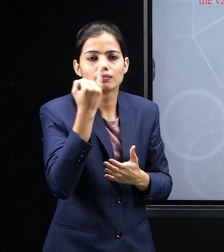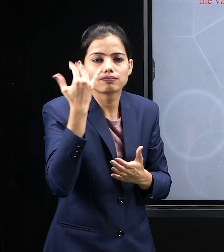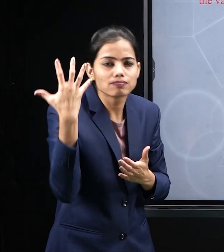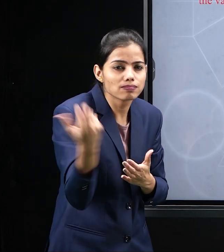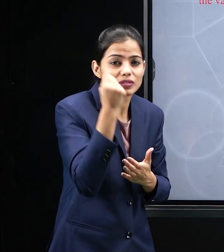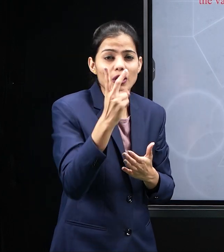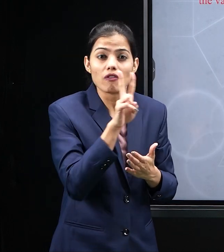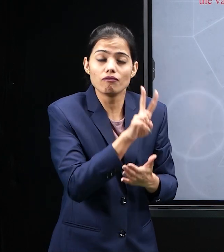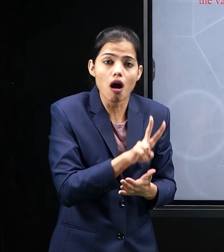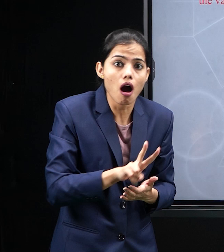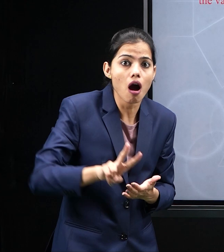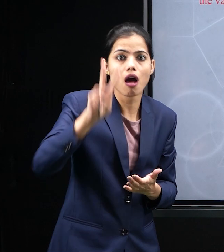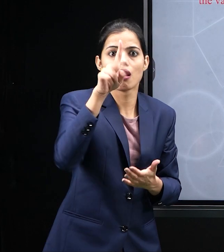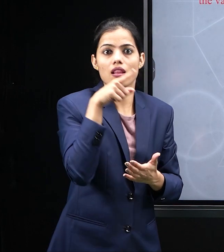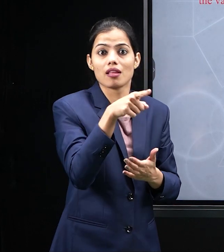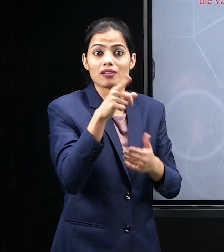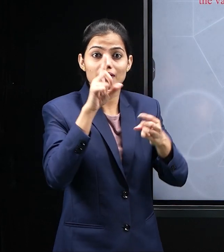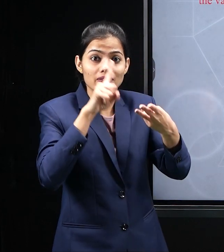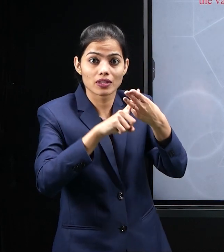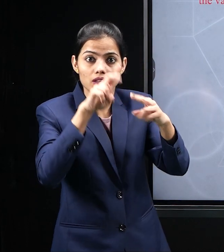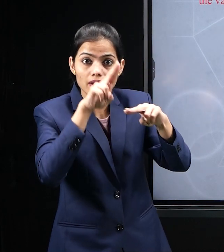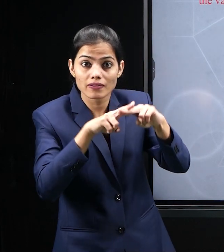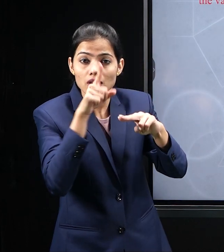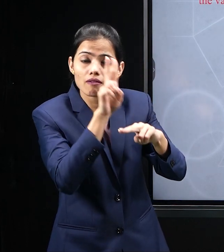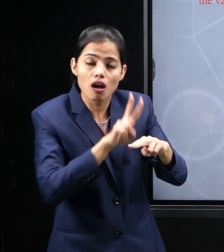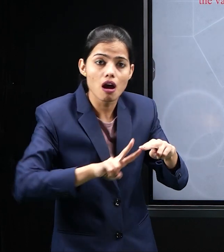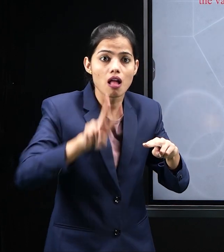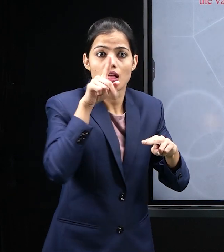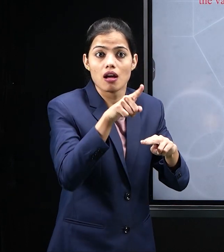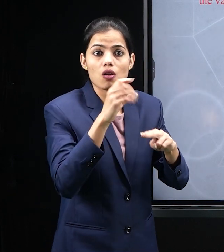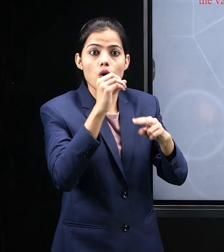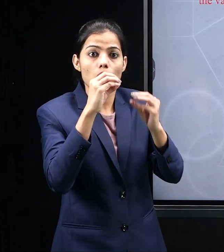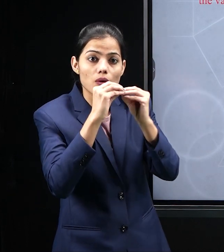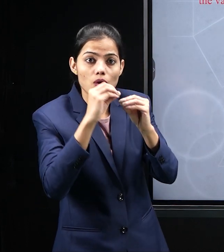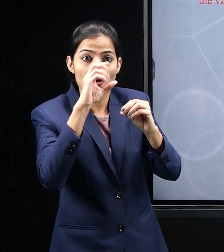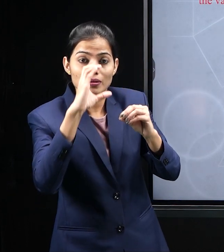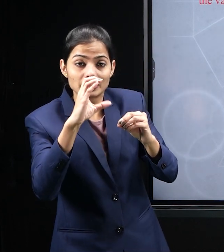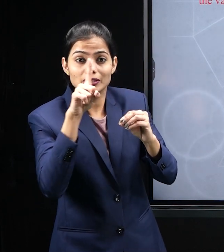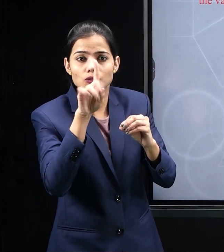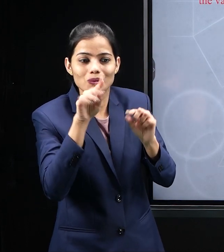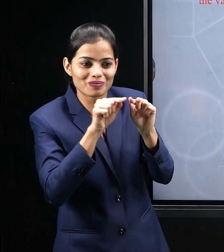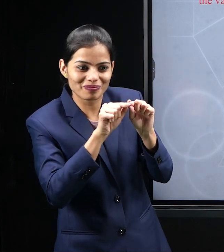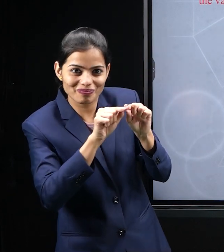Find the value of EF if the value of BC is equal to 14 centimeter.